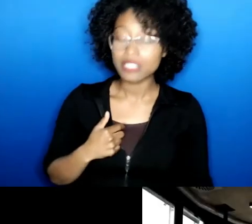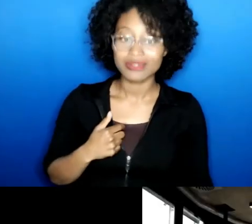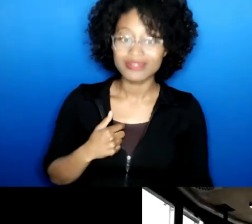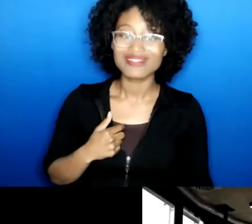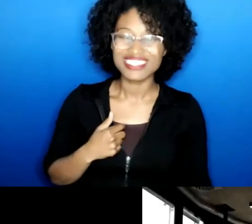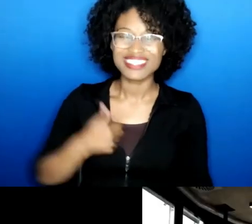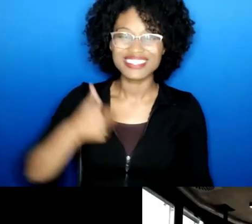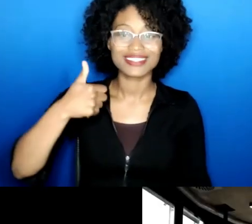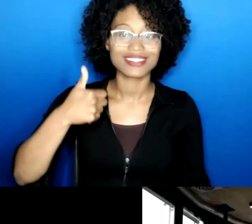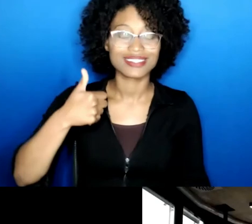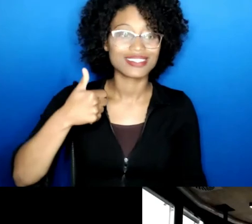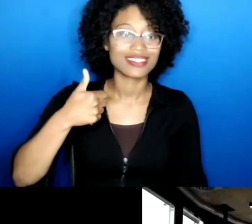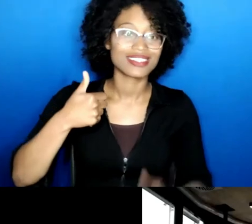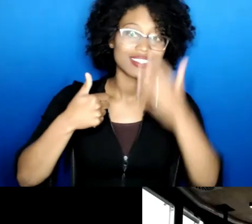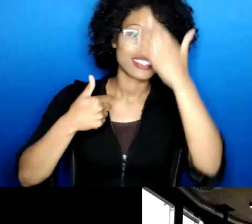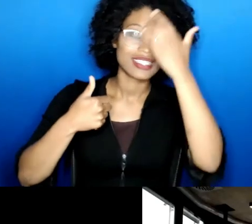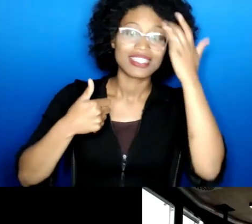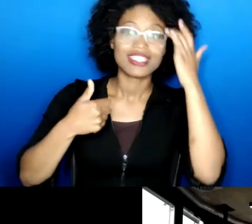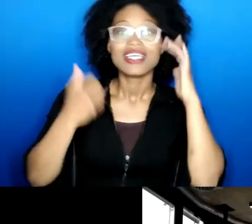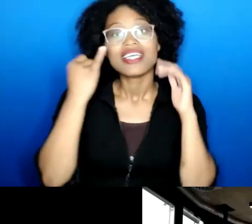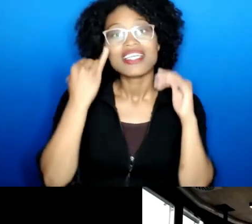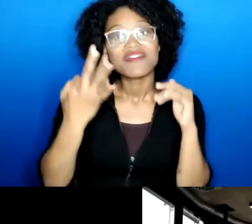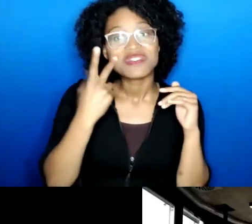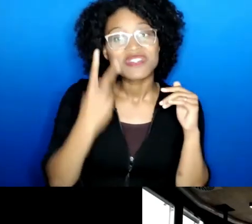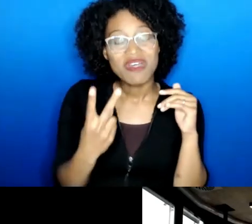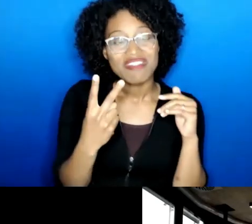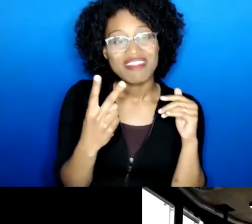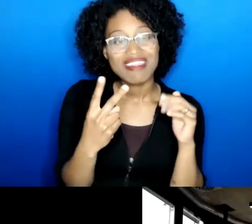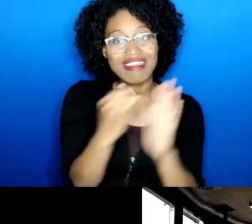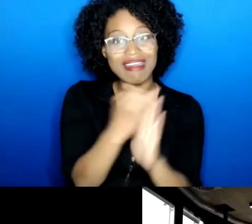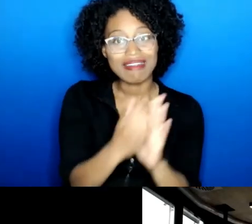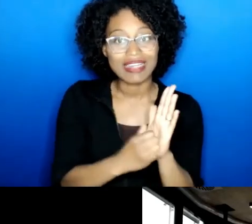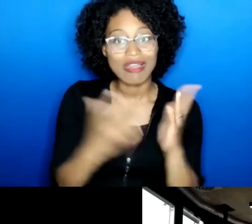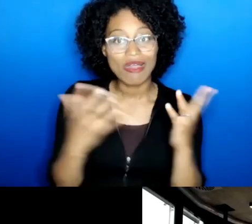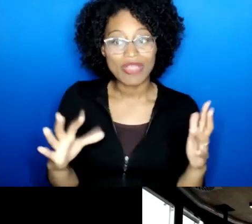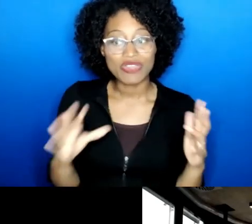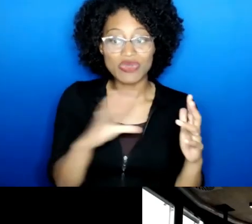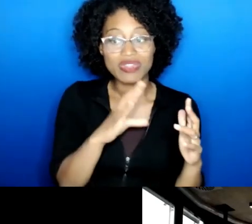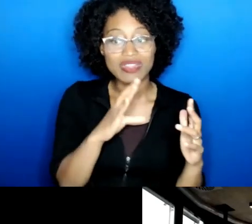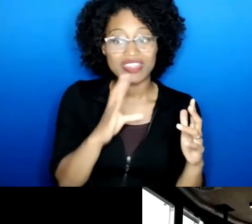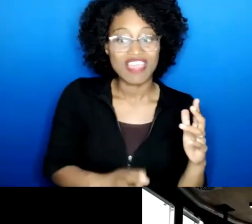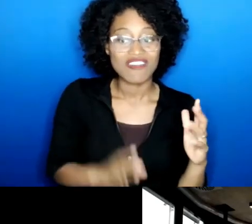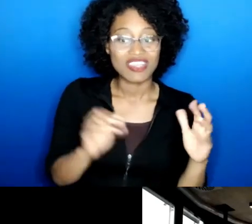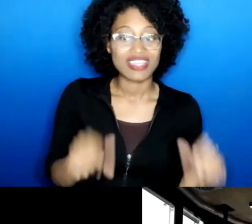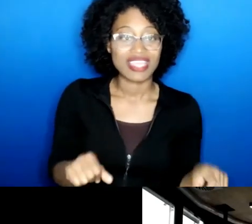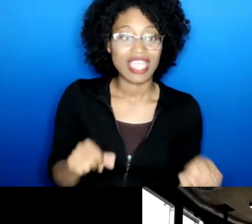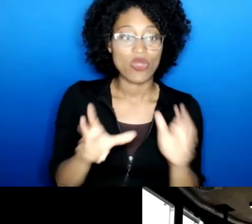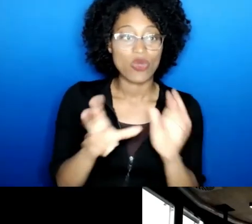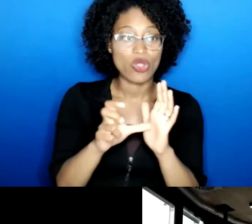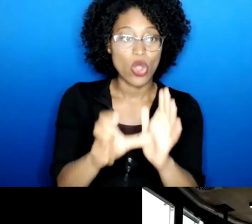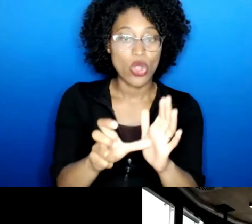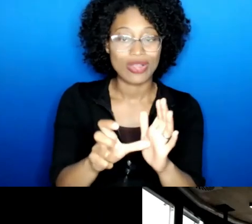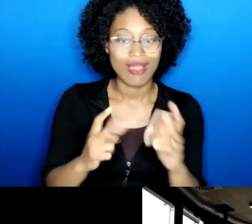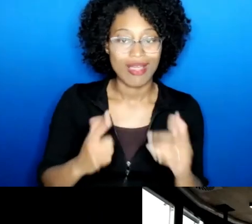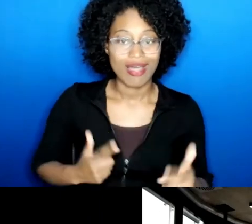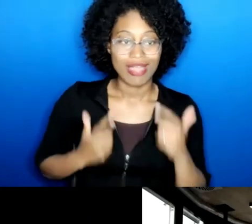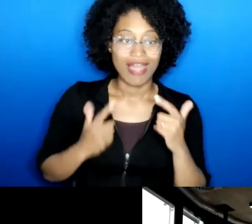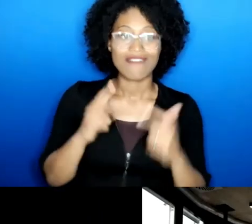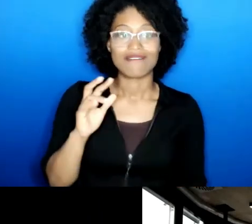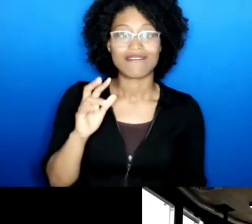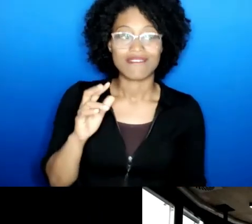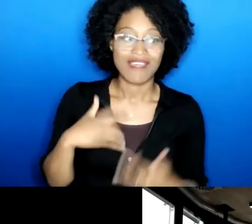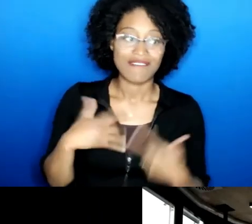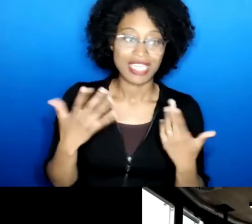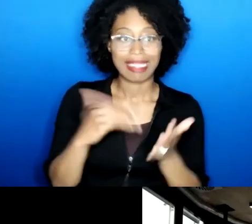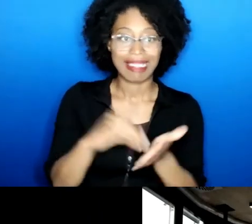For those of you who saw the agenda, you never can absolutely re-record a live event in my eagerness